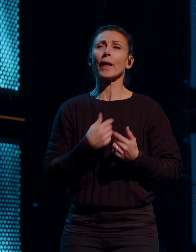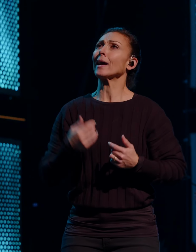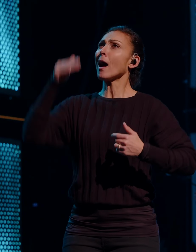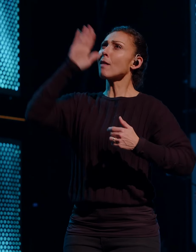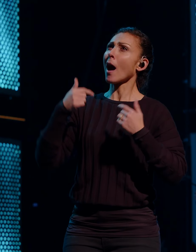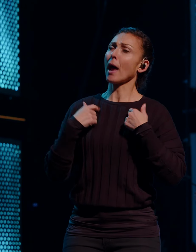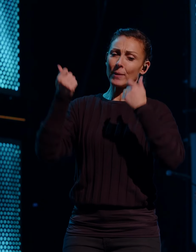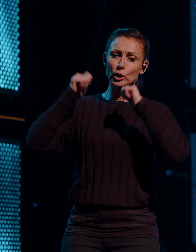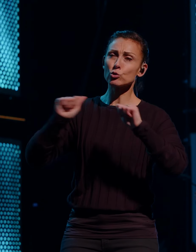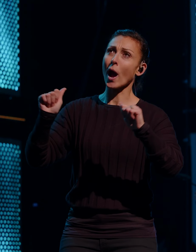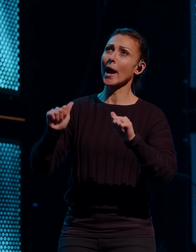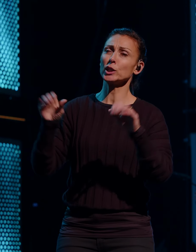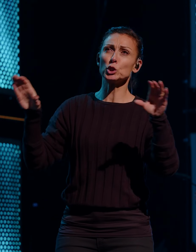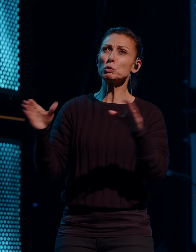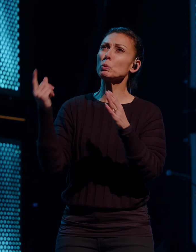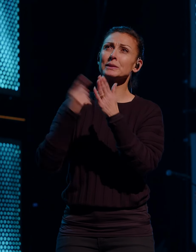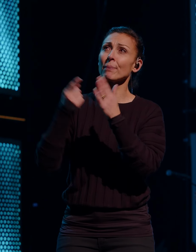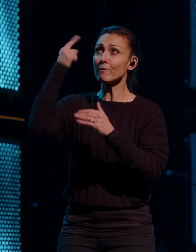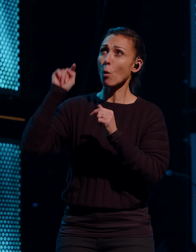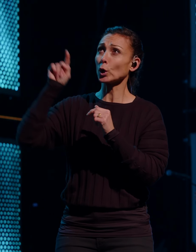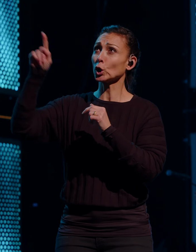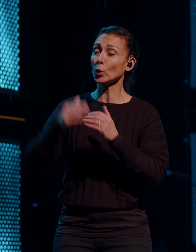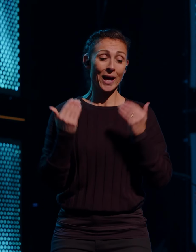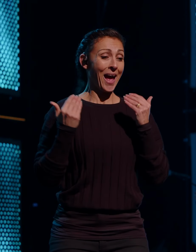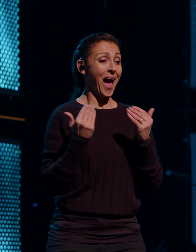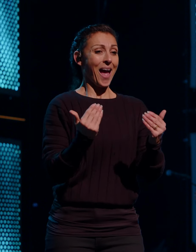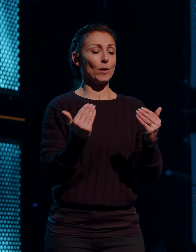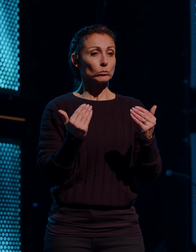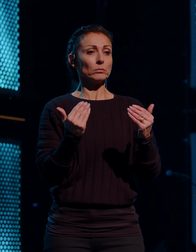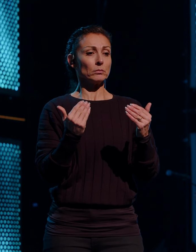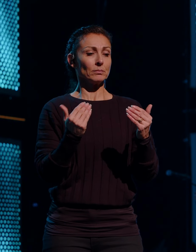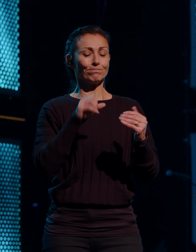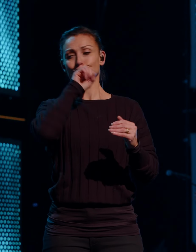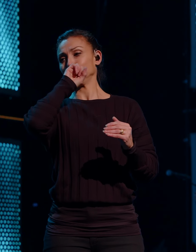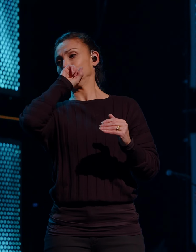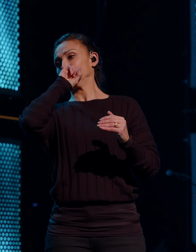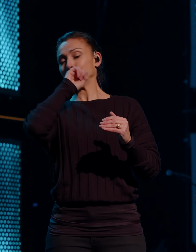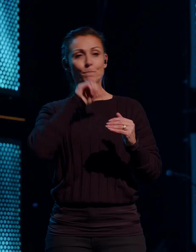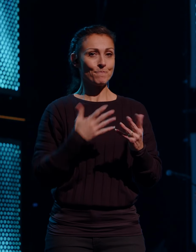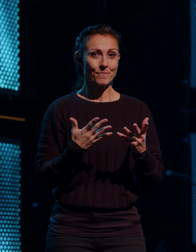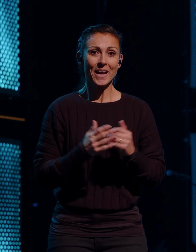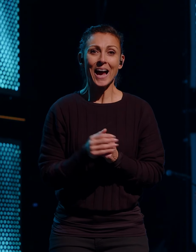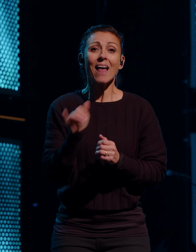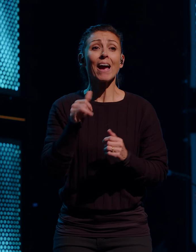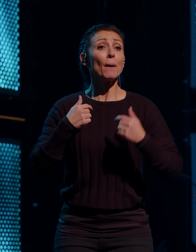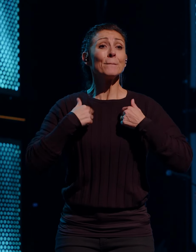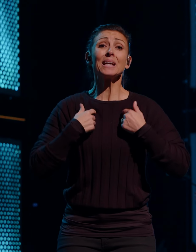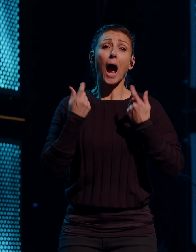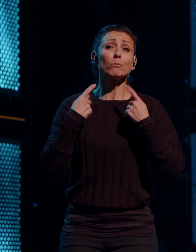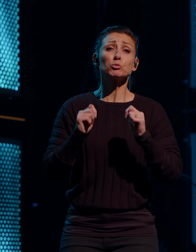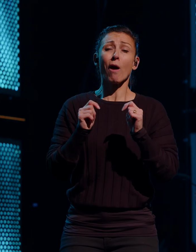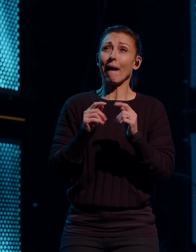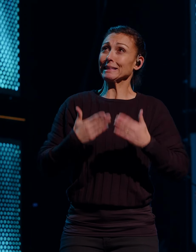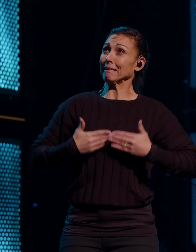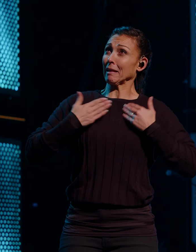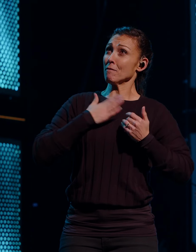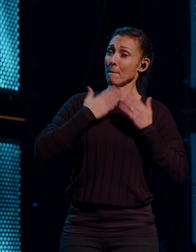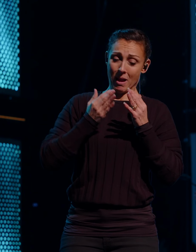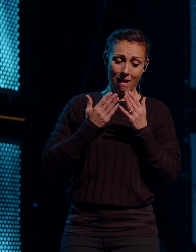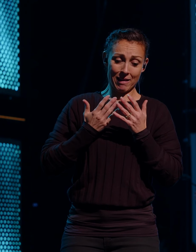harder. I'm like, why is it getting harder? Like, I'm trying to walk worthy. I'm trying to do this for you. Why is this getting harder,